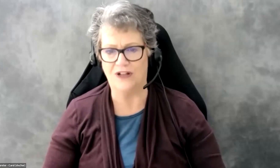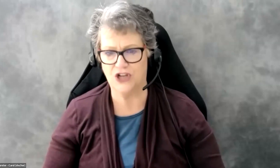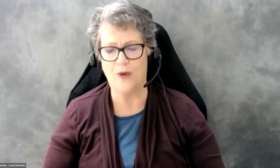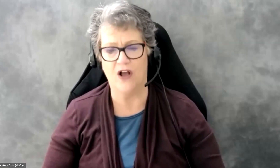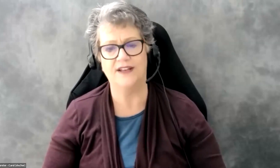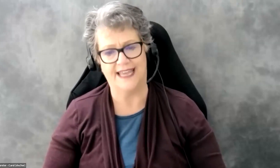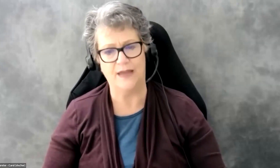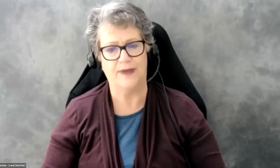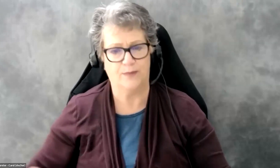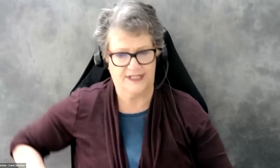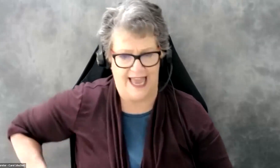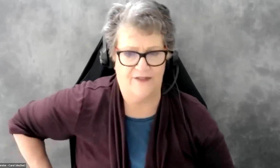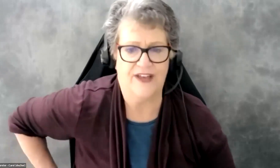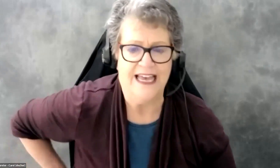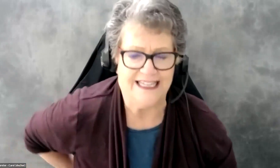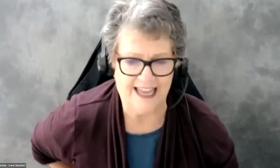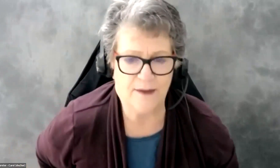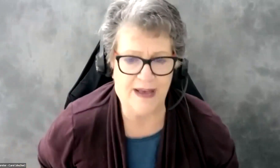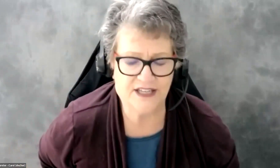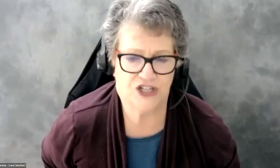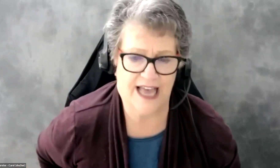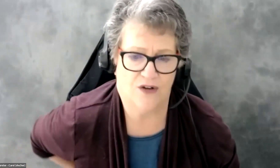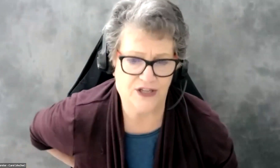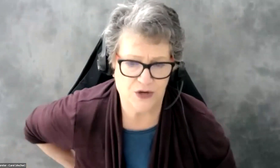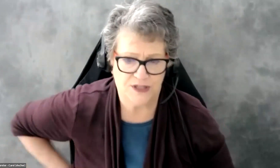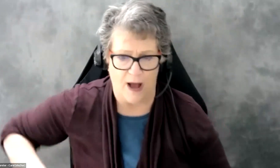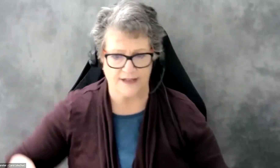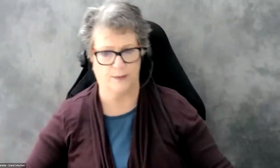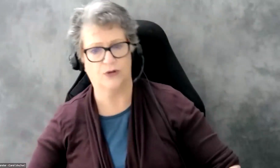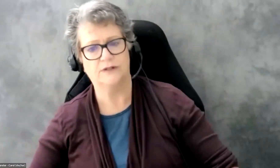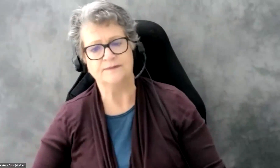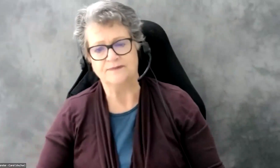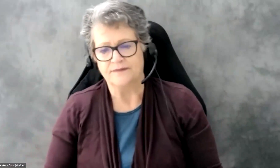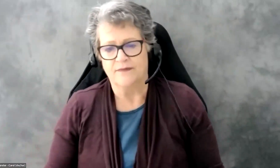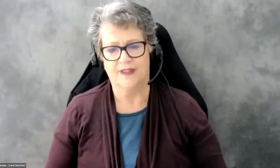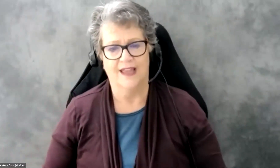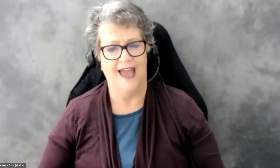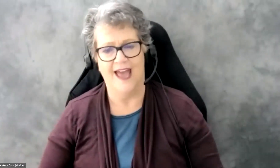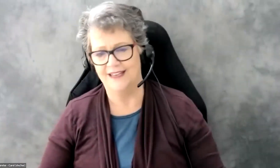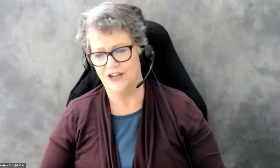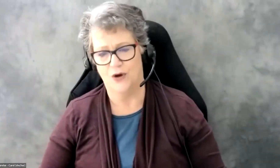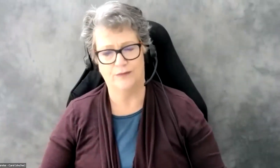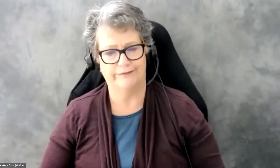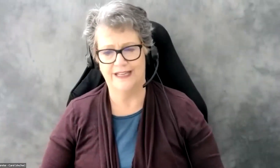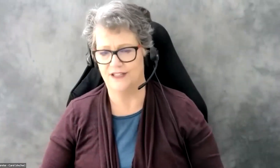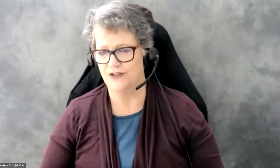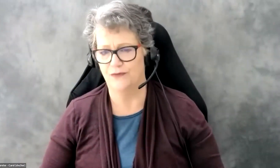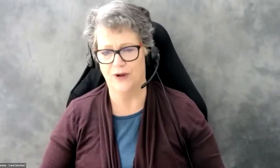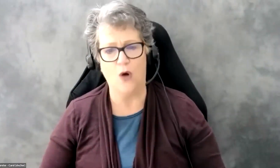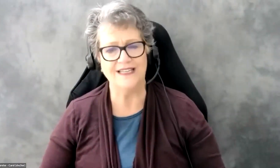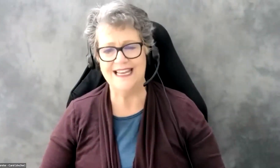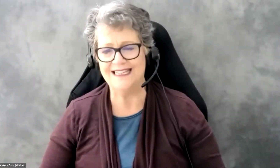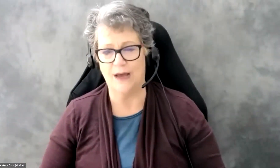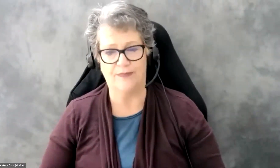know what's going on to keep people safe, to get the messages out as soon as possible? And